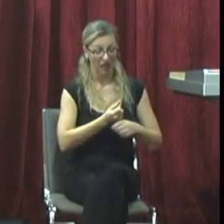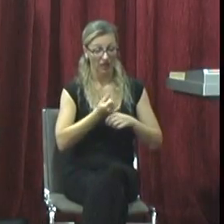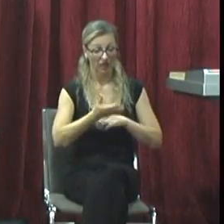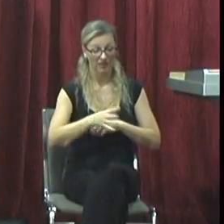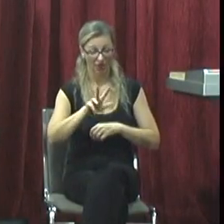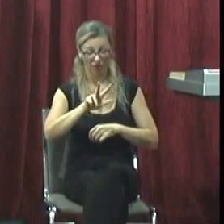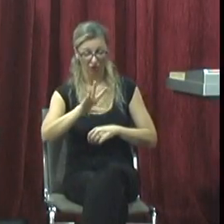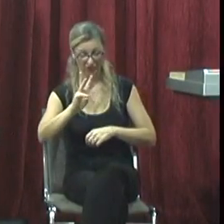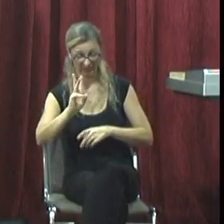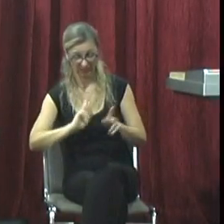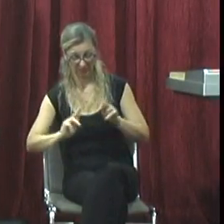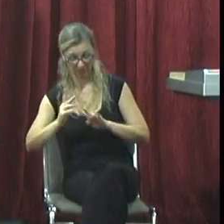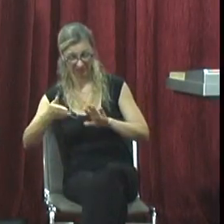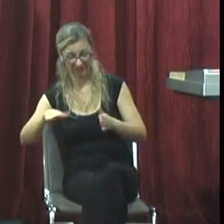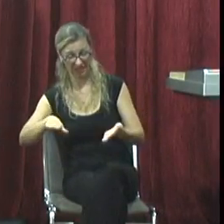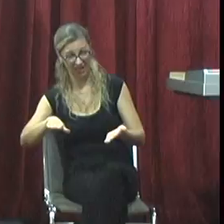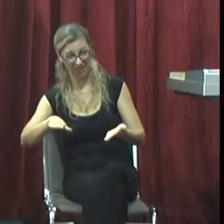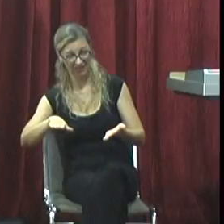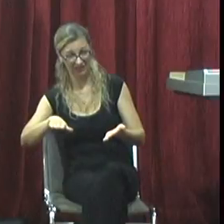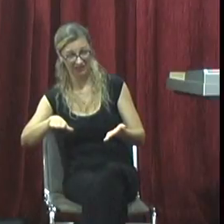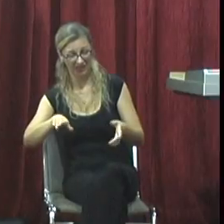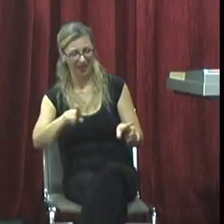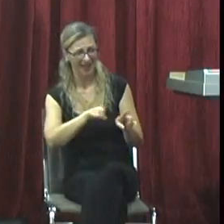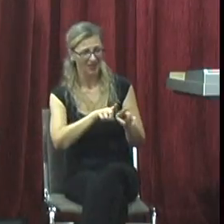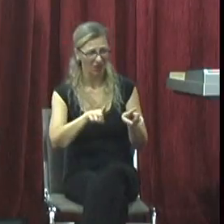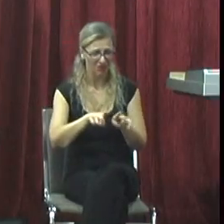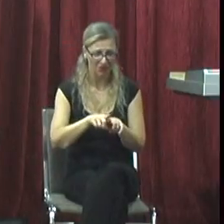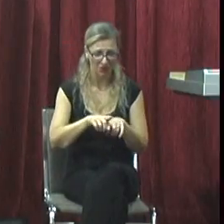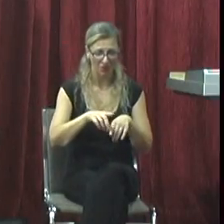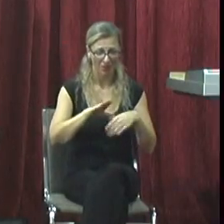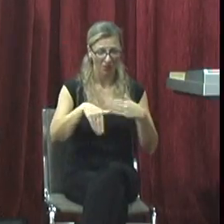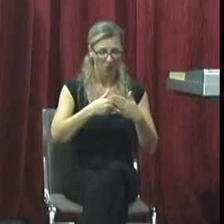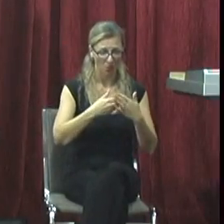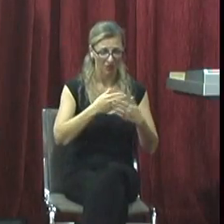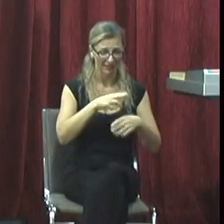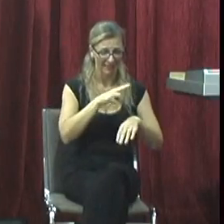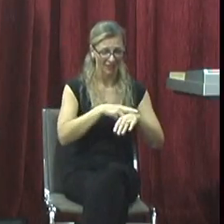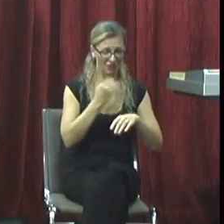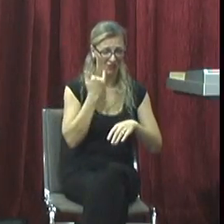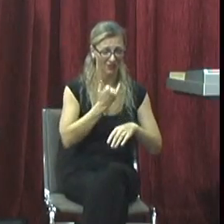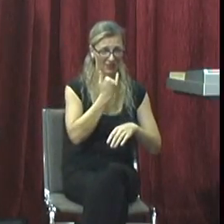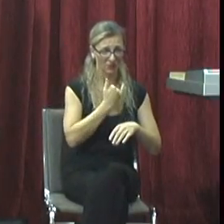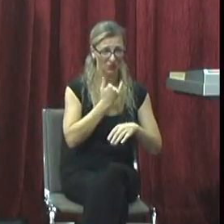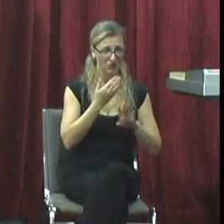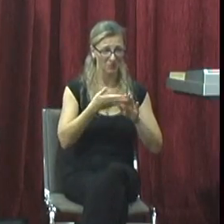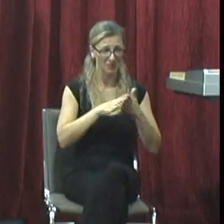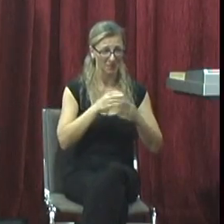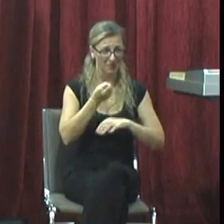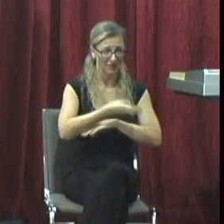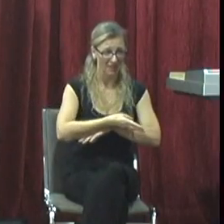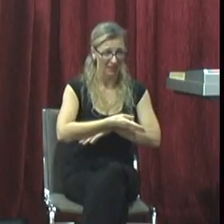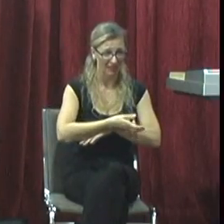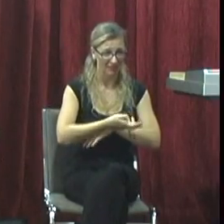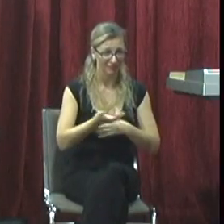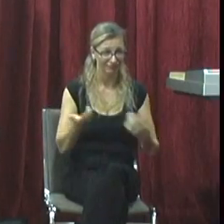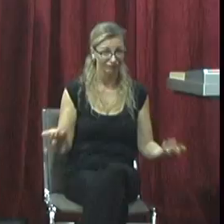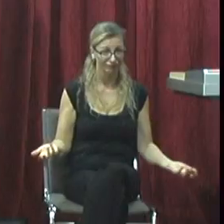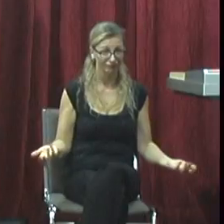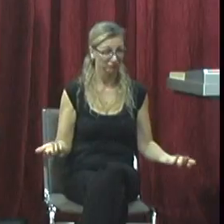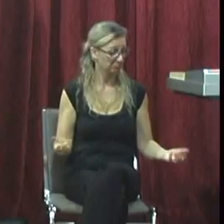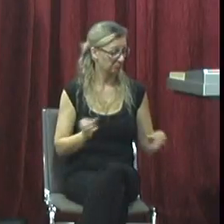soldiers and the entire nation to be defeated. And those 36 soldiers, they were righteous men, evidently. It doesn't talk about them having